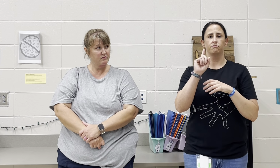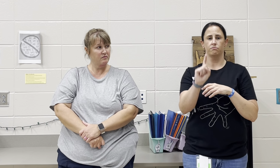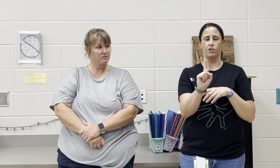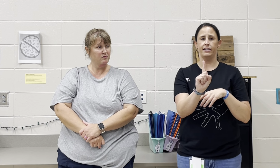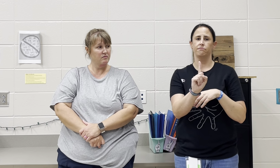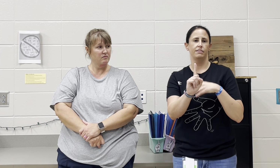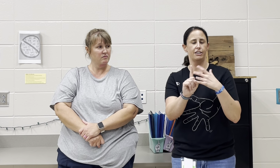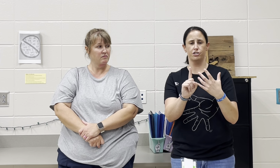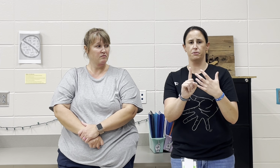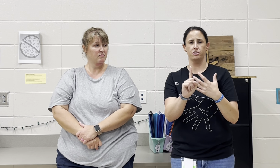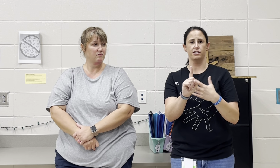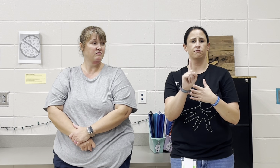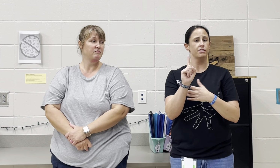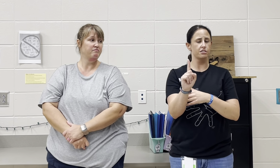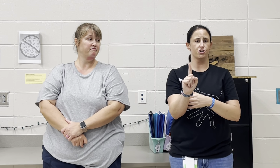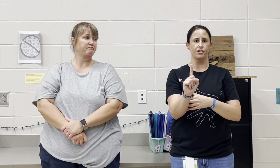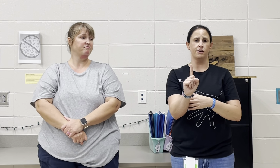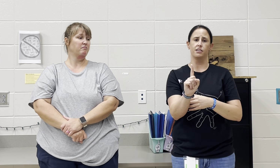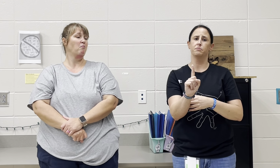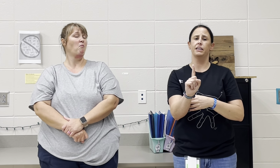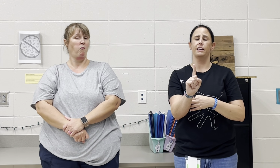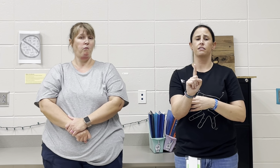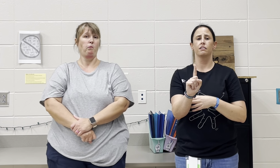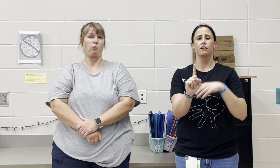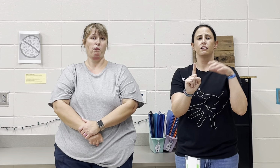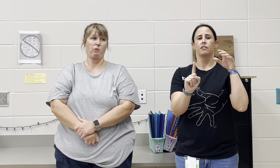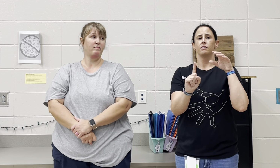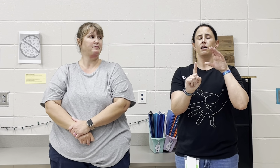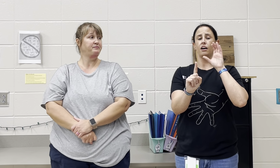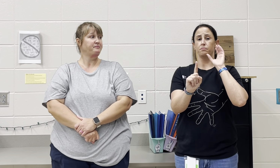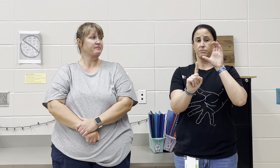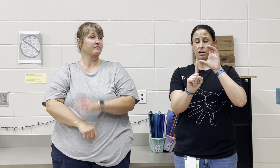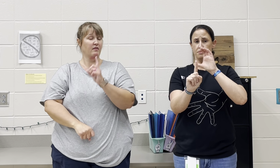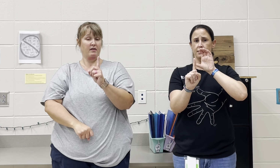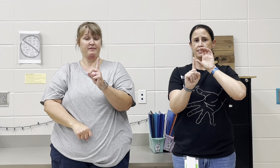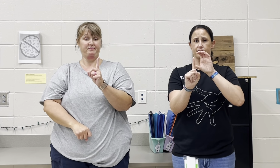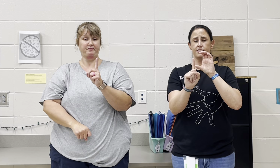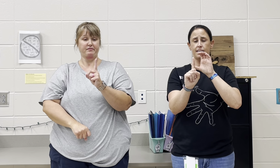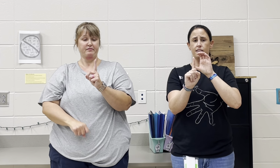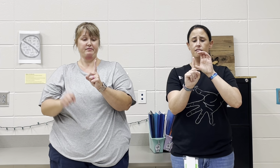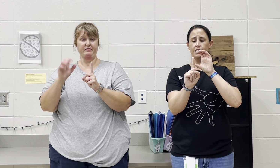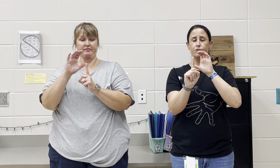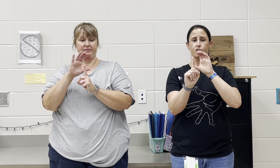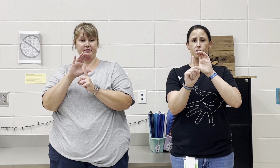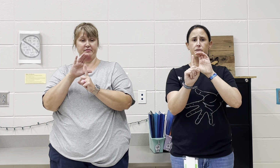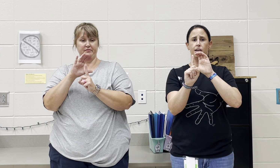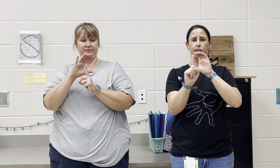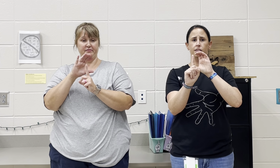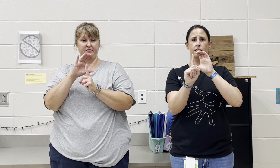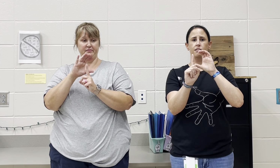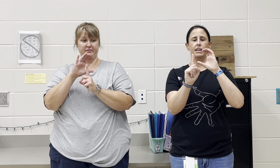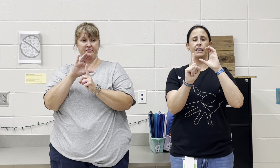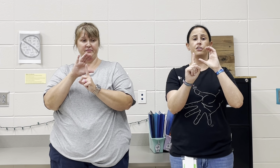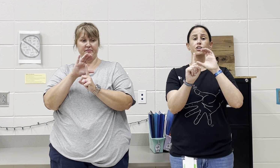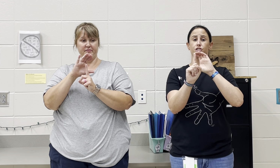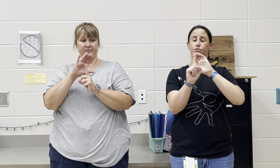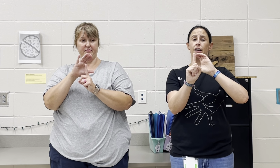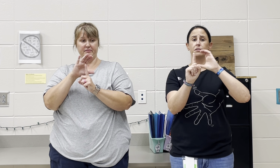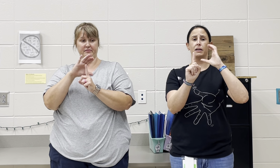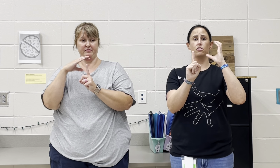all right, here's a person. This is your non-dominant hand. Dominant is a C, and you start behind, and you're surrounded by